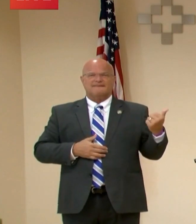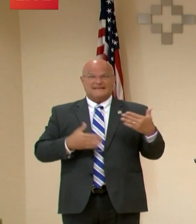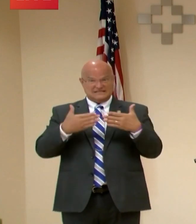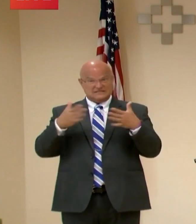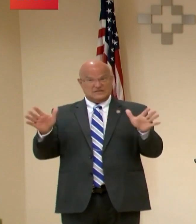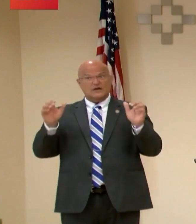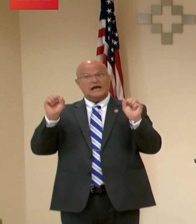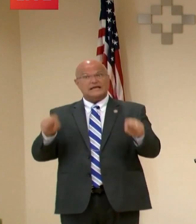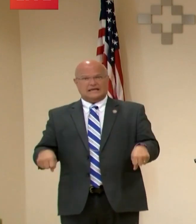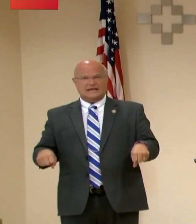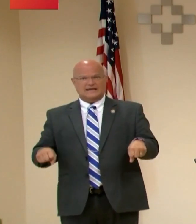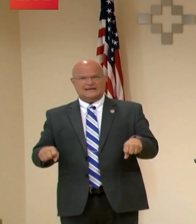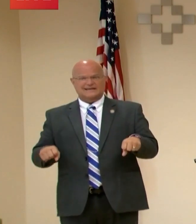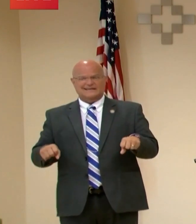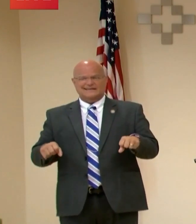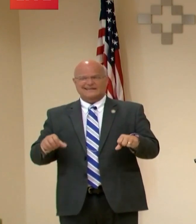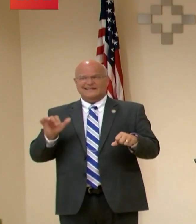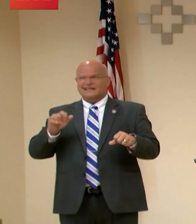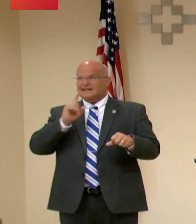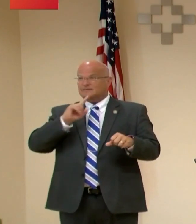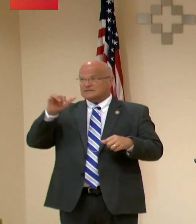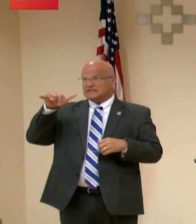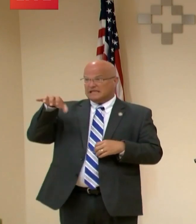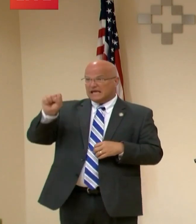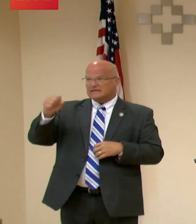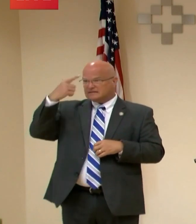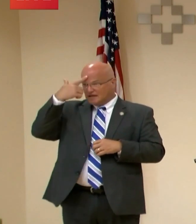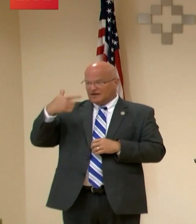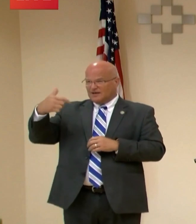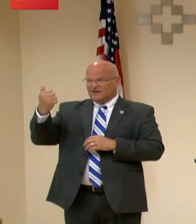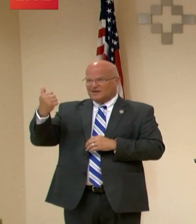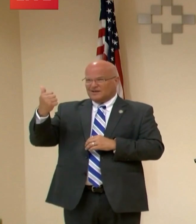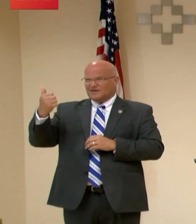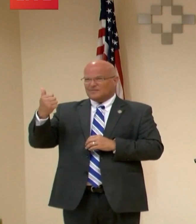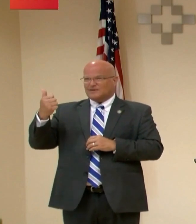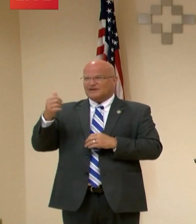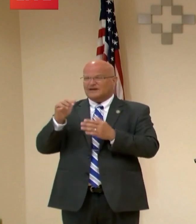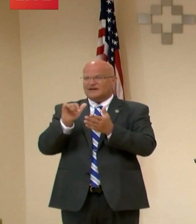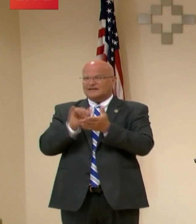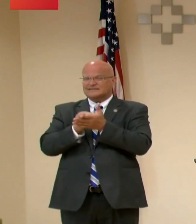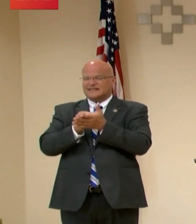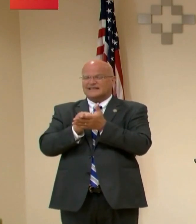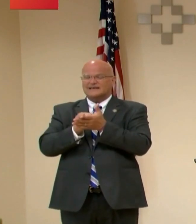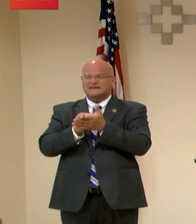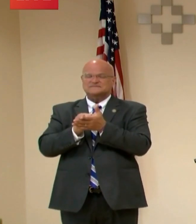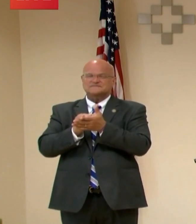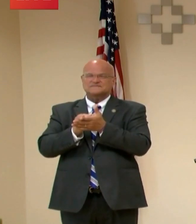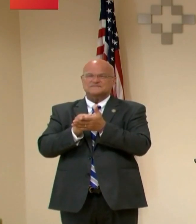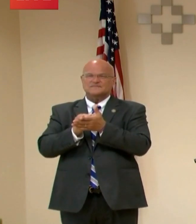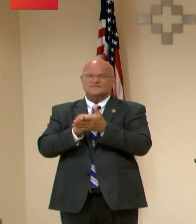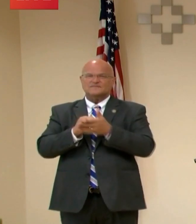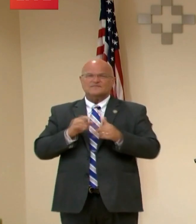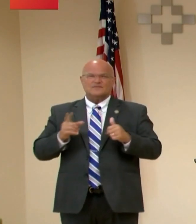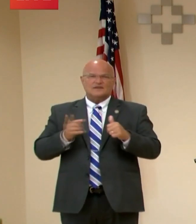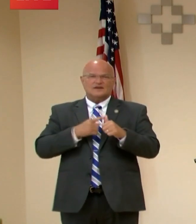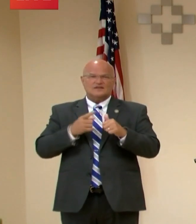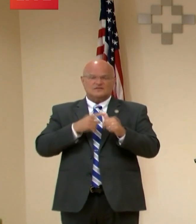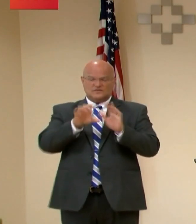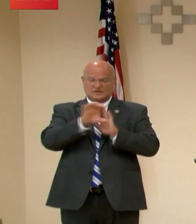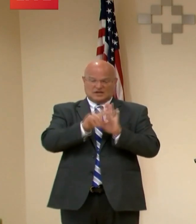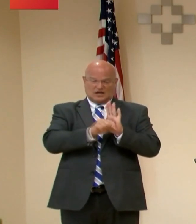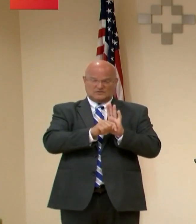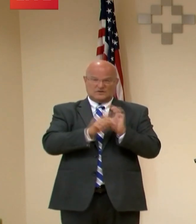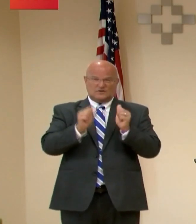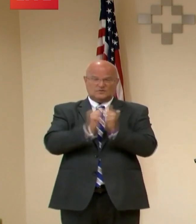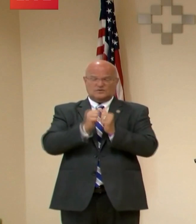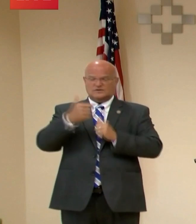Generally, I can give you an update, which is absolutely yes, because the first contract with the